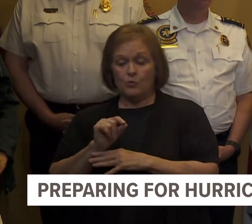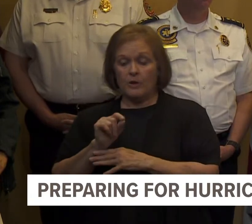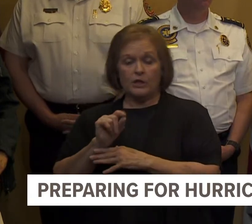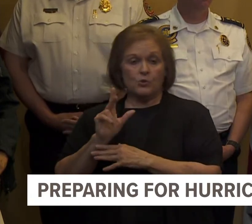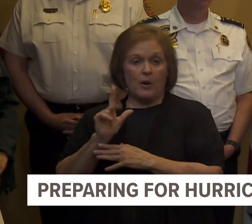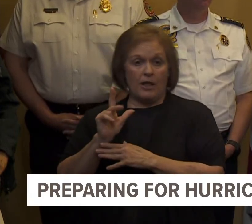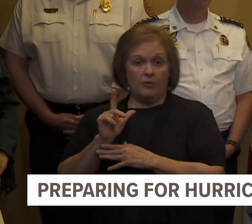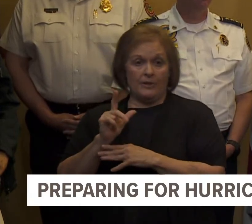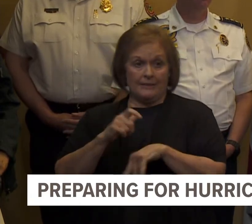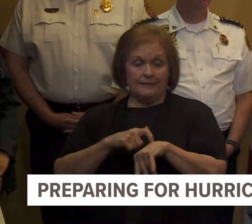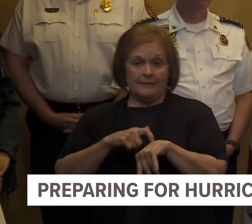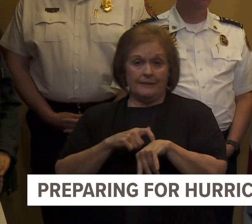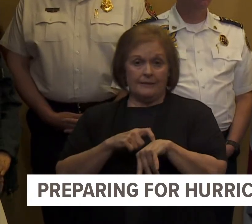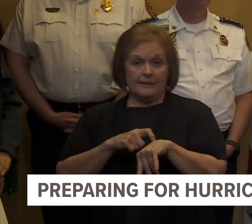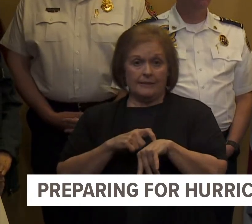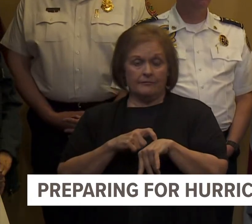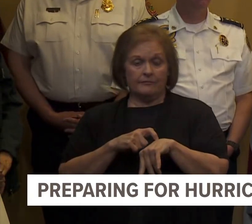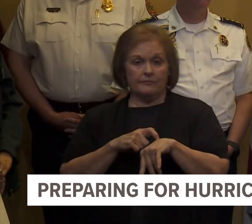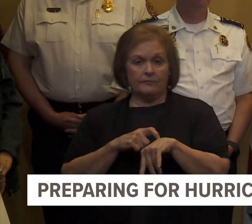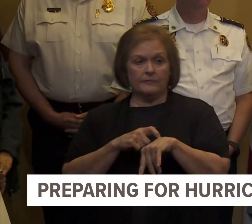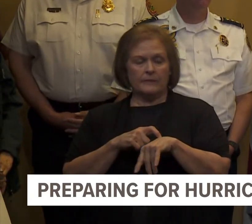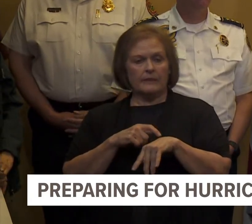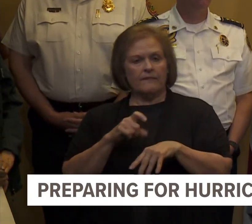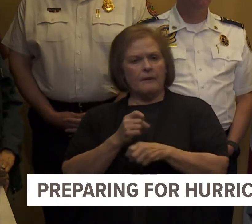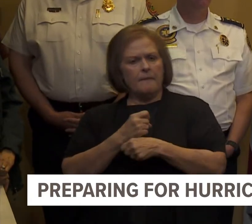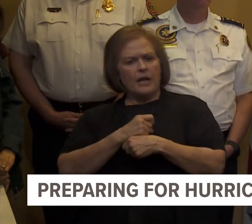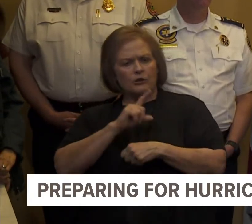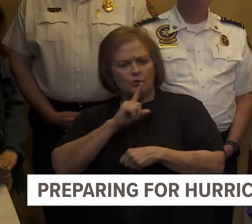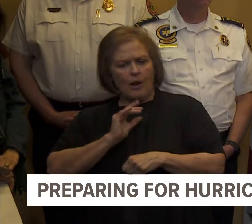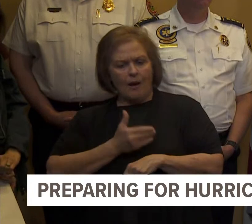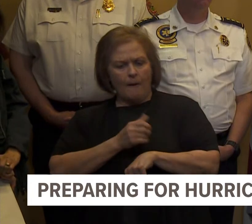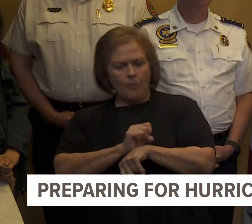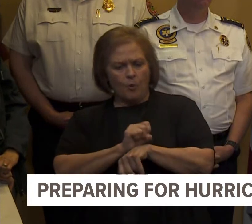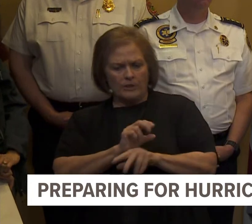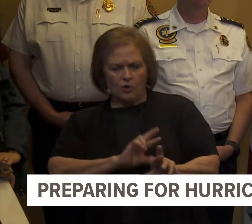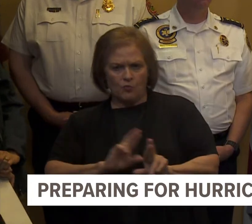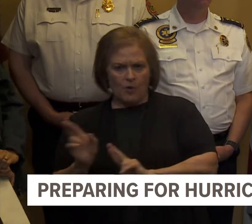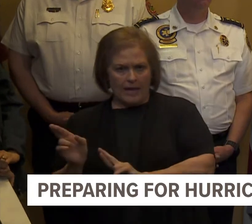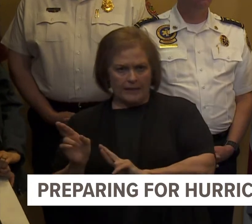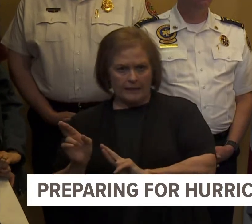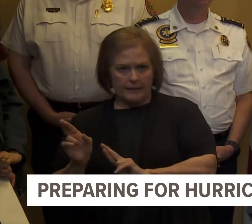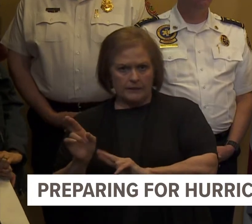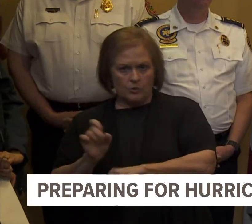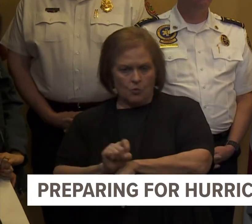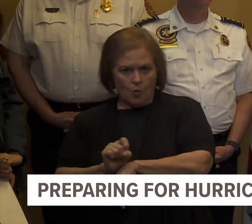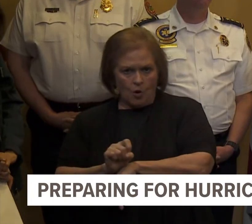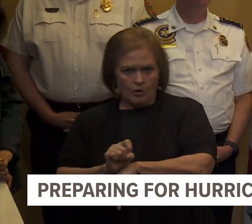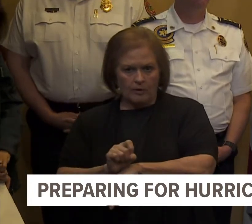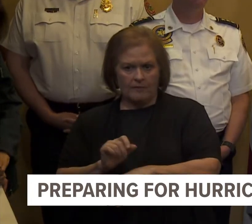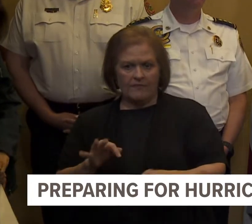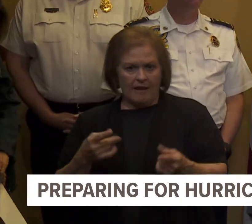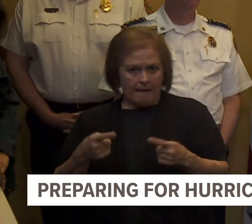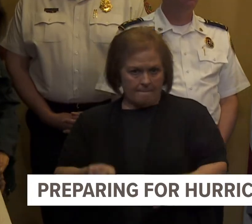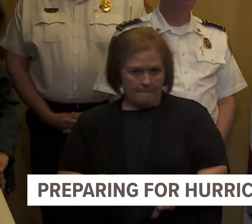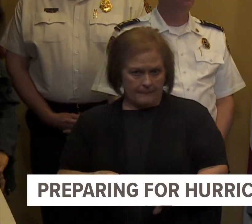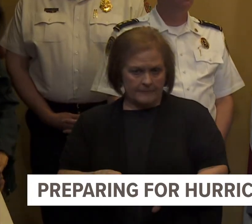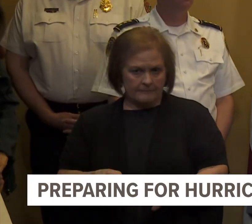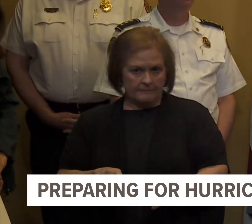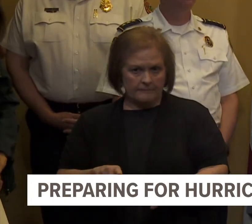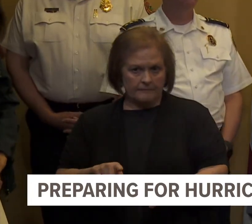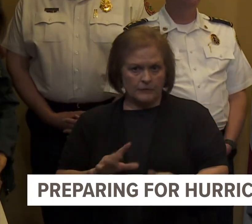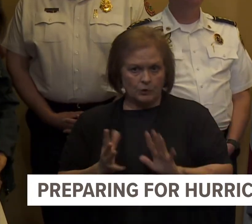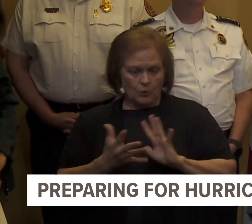2023 hurricane season, we've taken steps to ensure that employees are ready to respond to another storm if it hits this